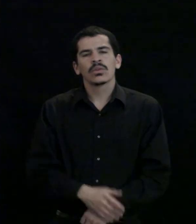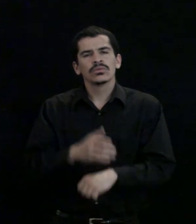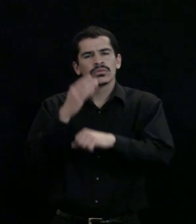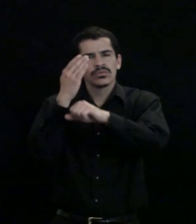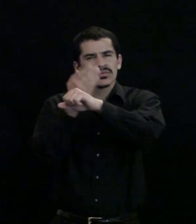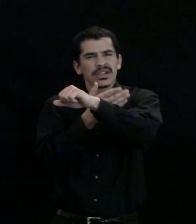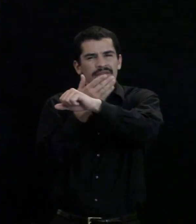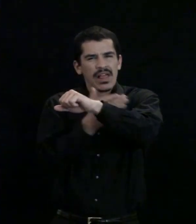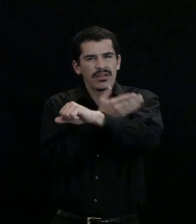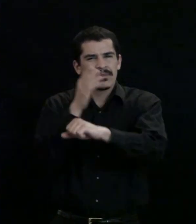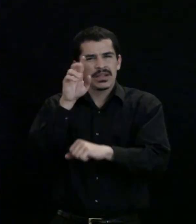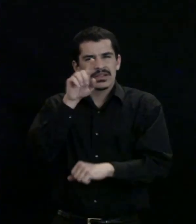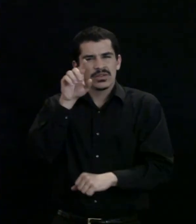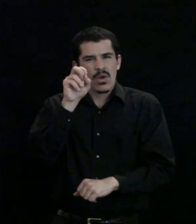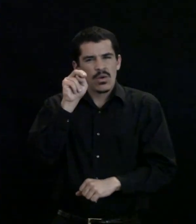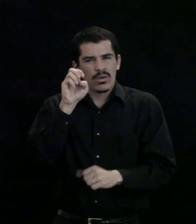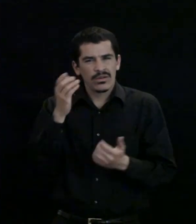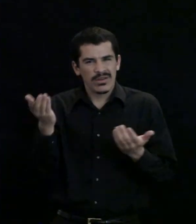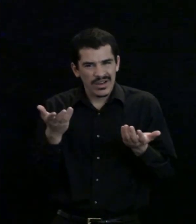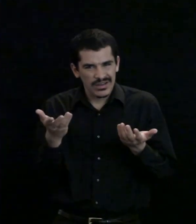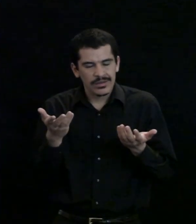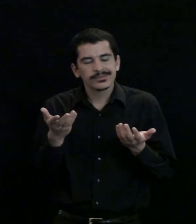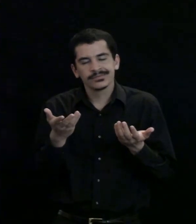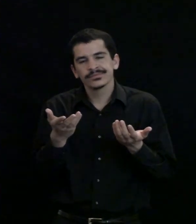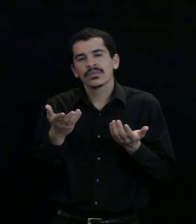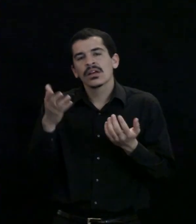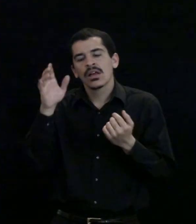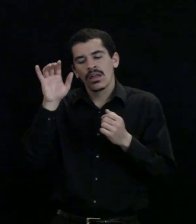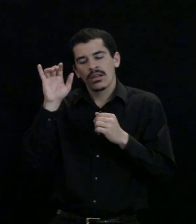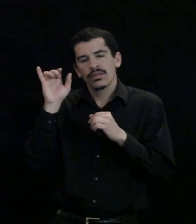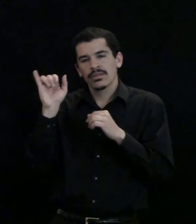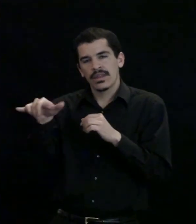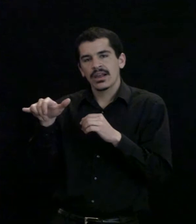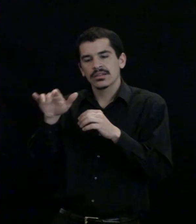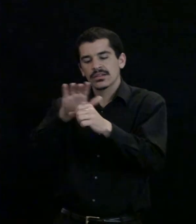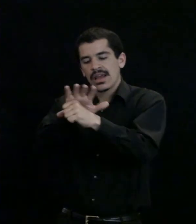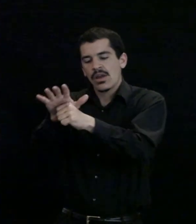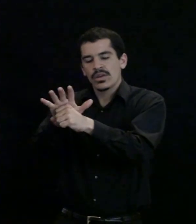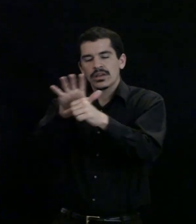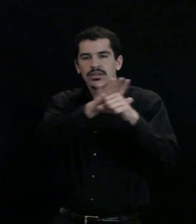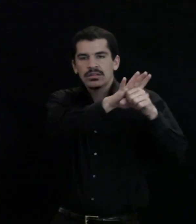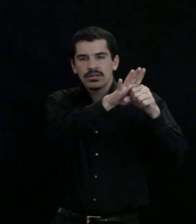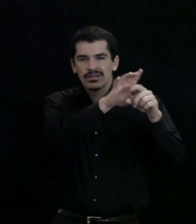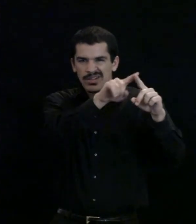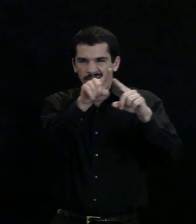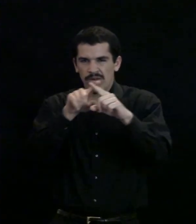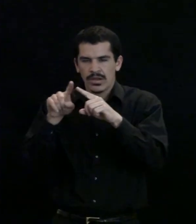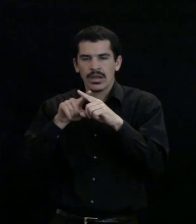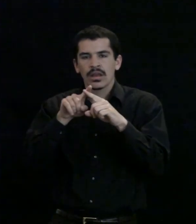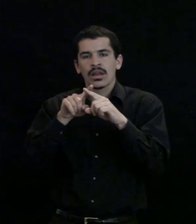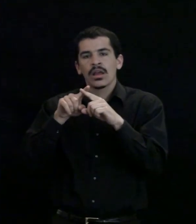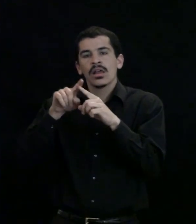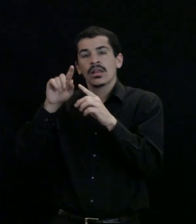Redevelopment zones are areas that the city has special funding for to redevelop.